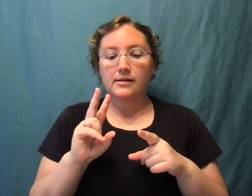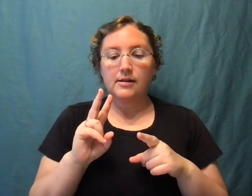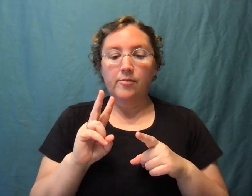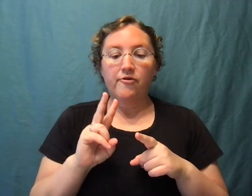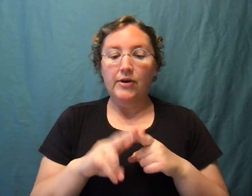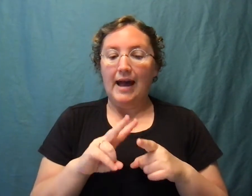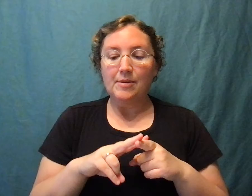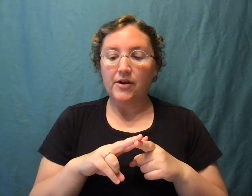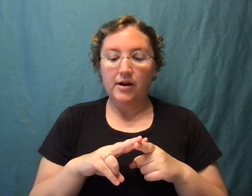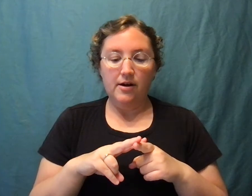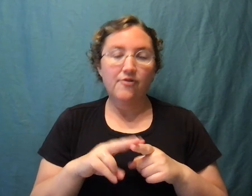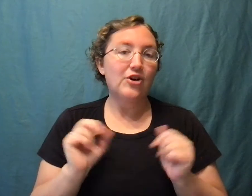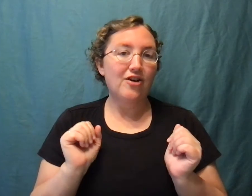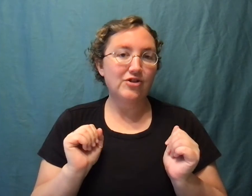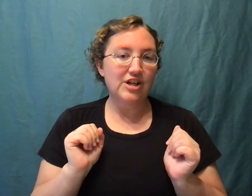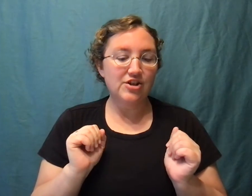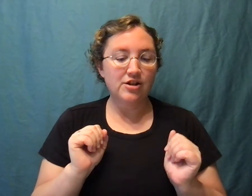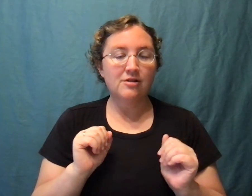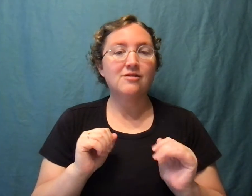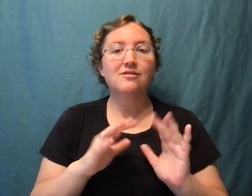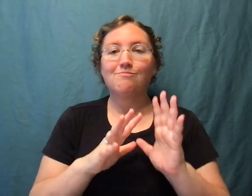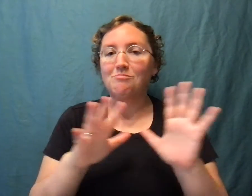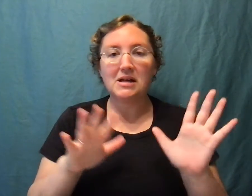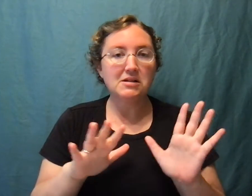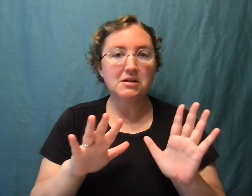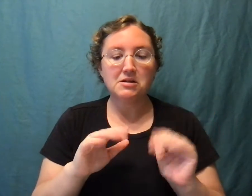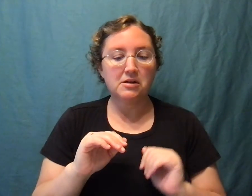some vocabulary for conversations, basic still.